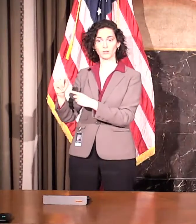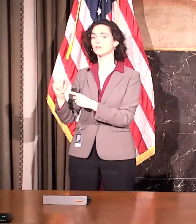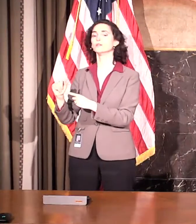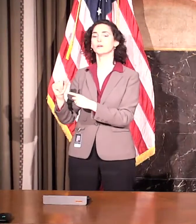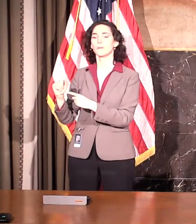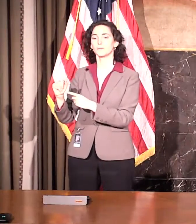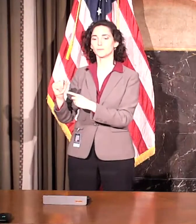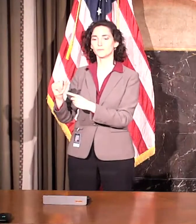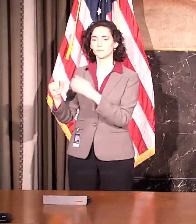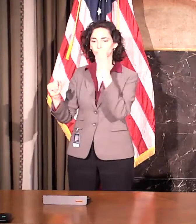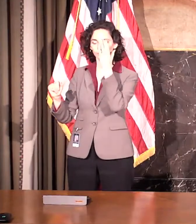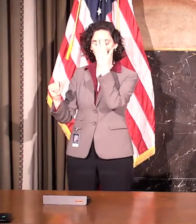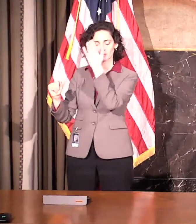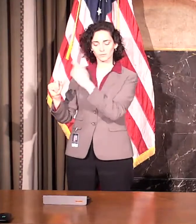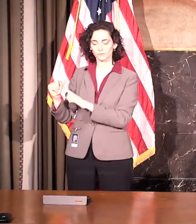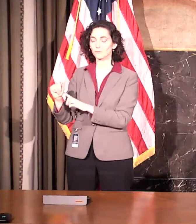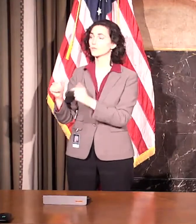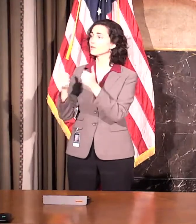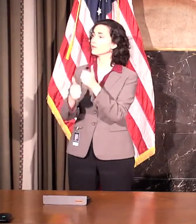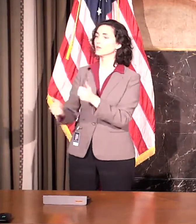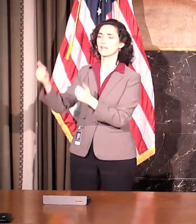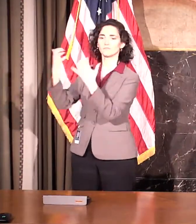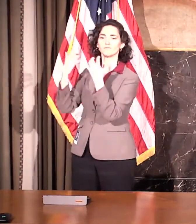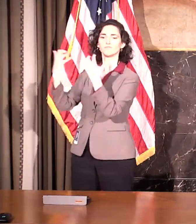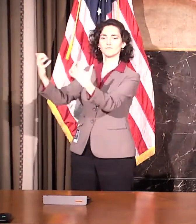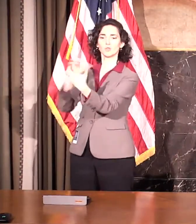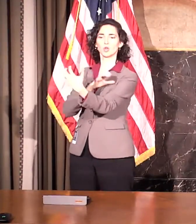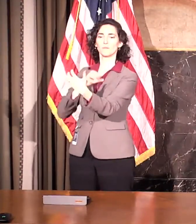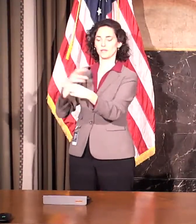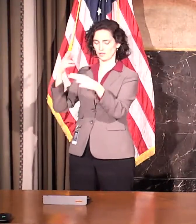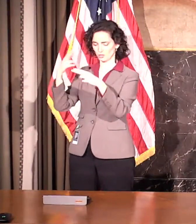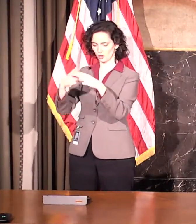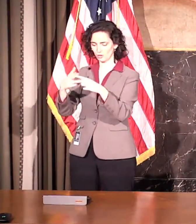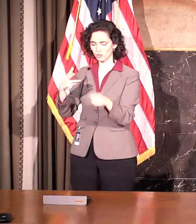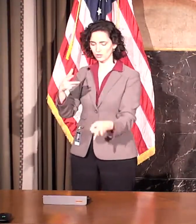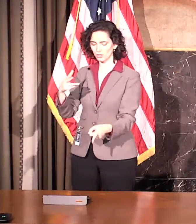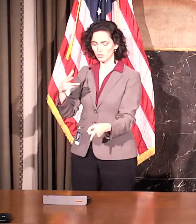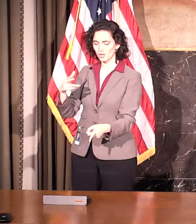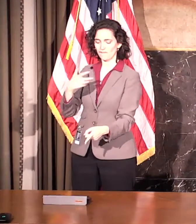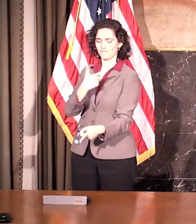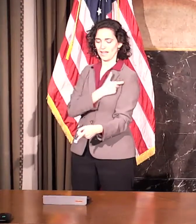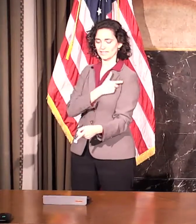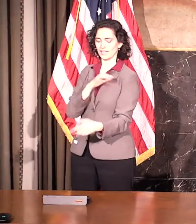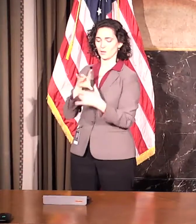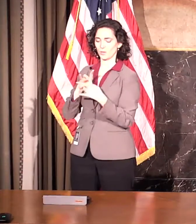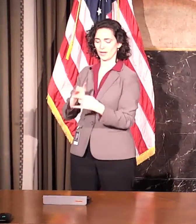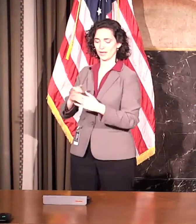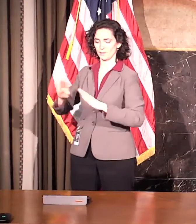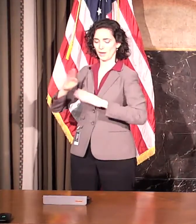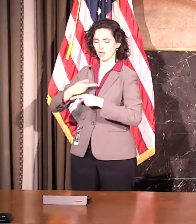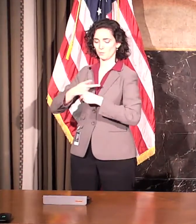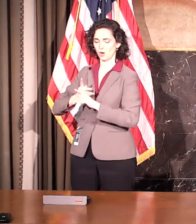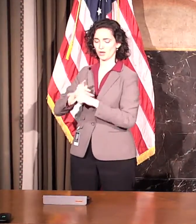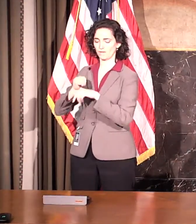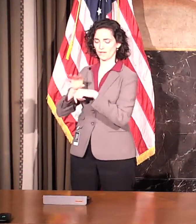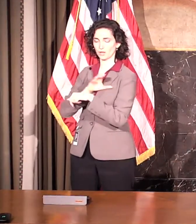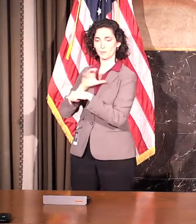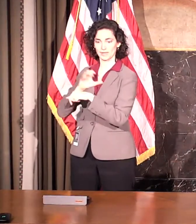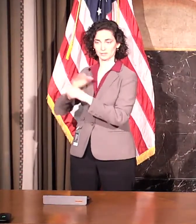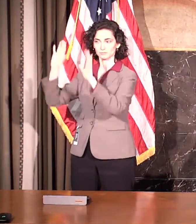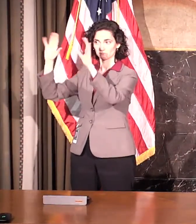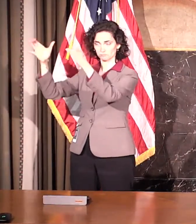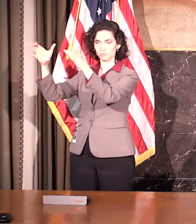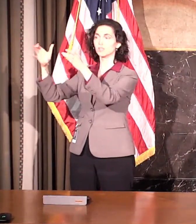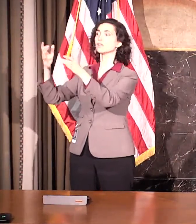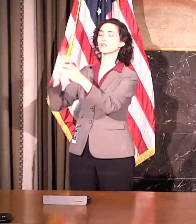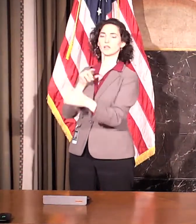Related Biological Products Advisory Committee today, and they're voting as to whether to recommend the Food and Drug